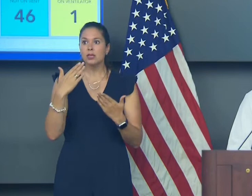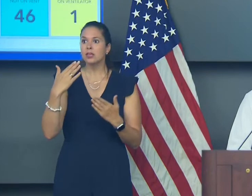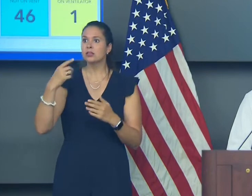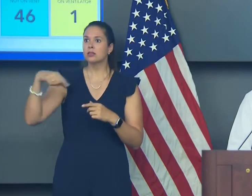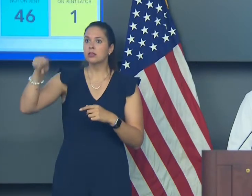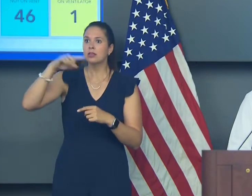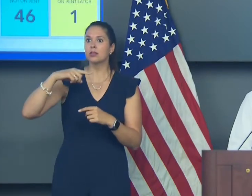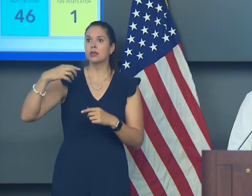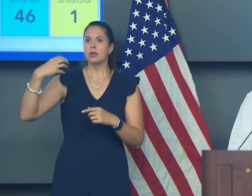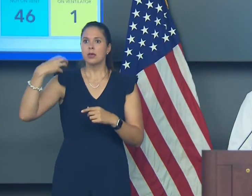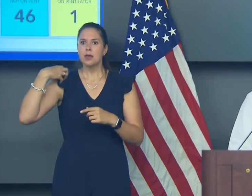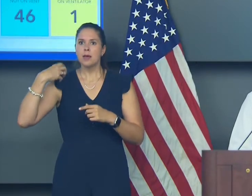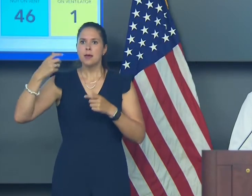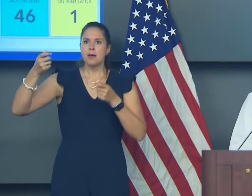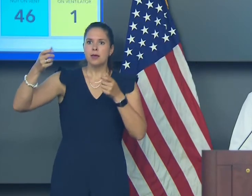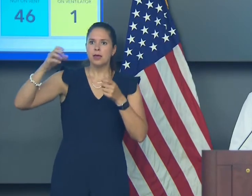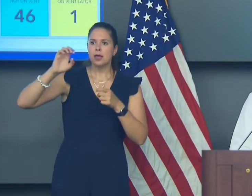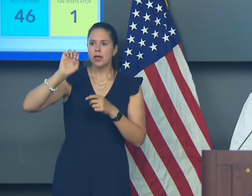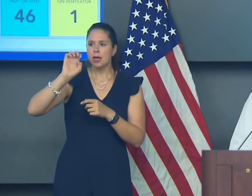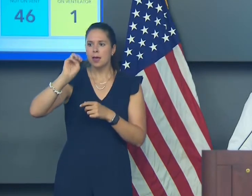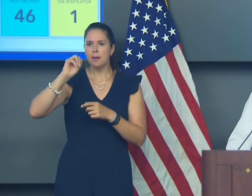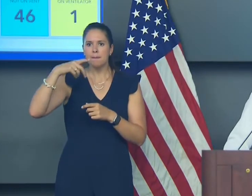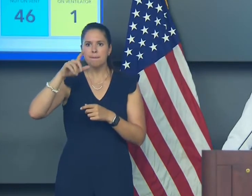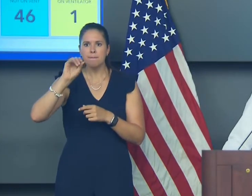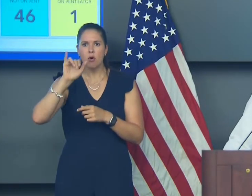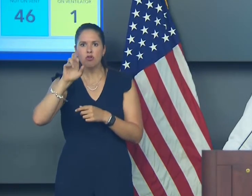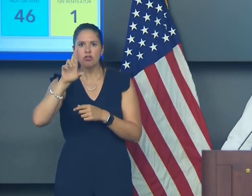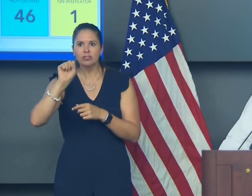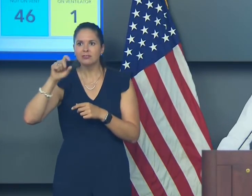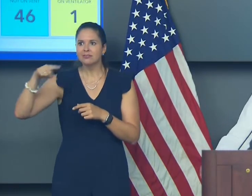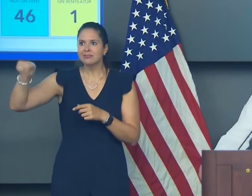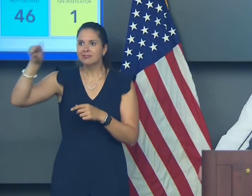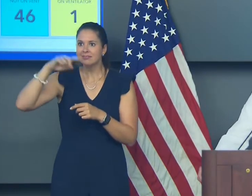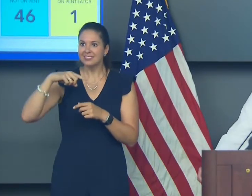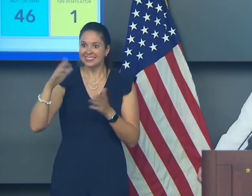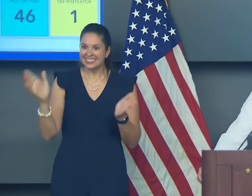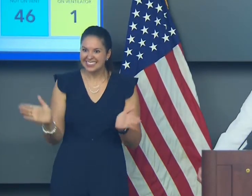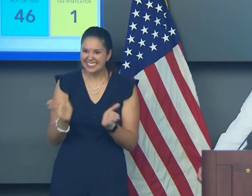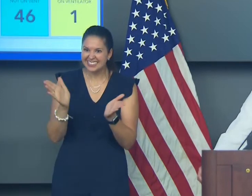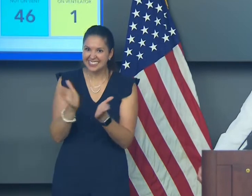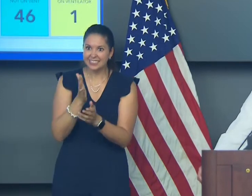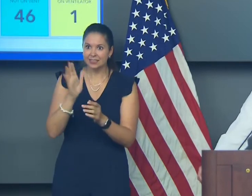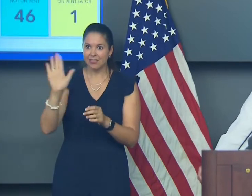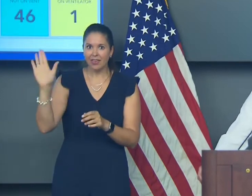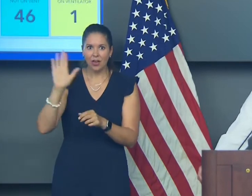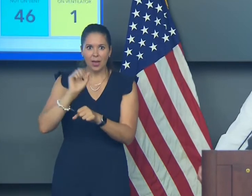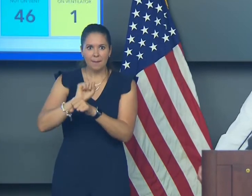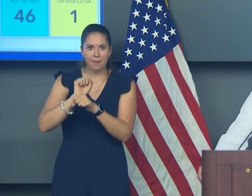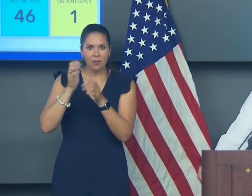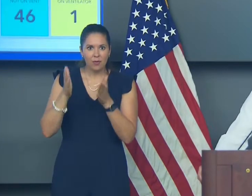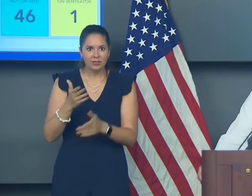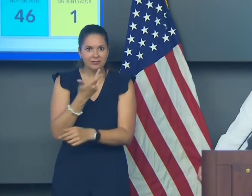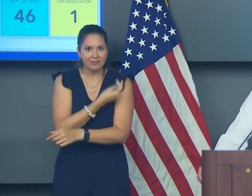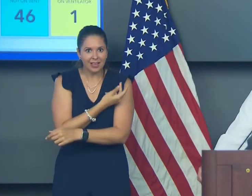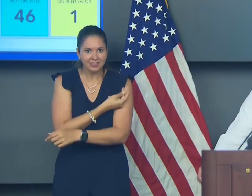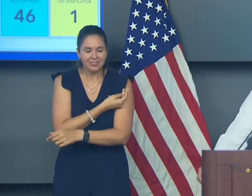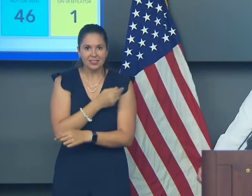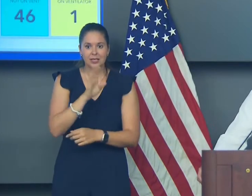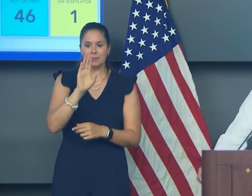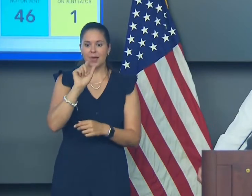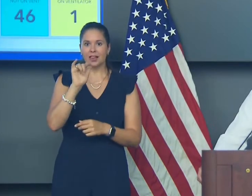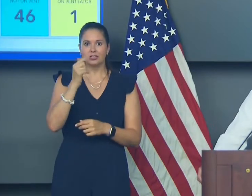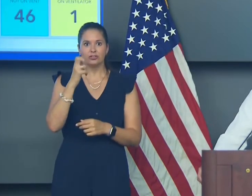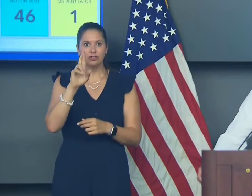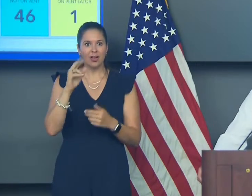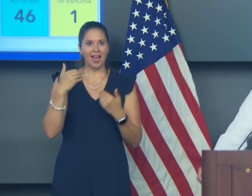upon themselves to come up with creative ways to promote vaccination among their employees. Bollinger, for example, has launched their own